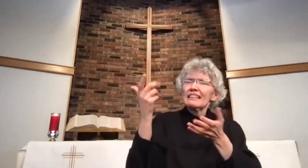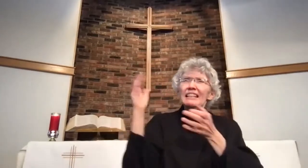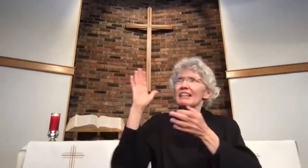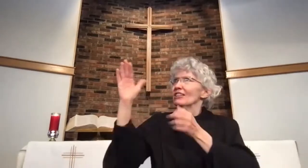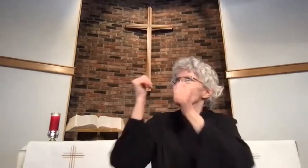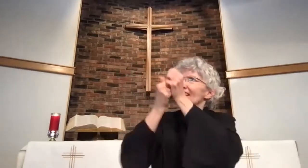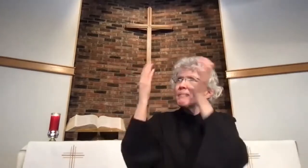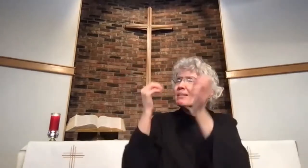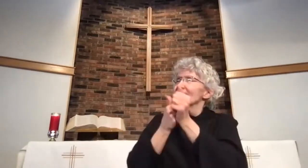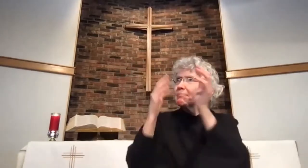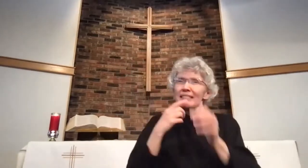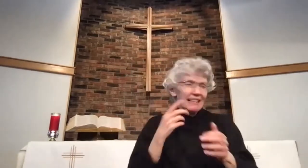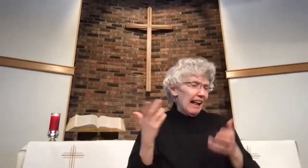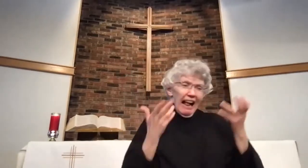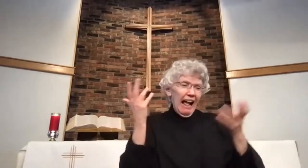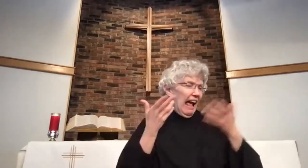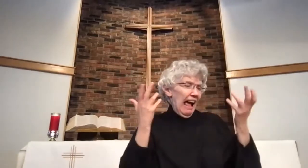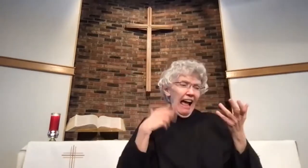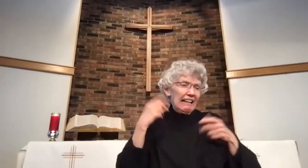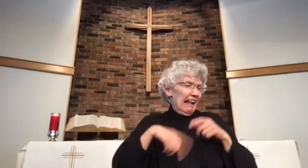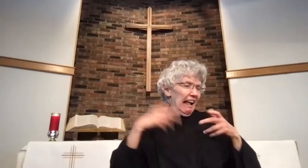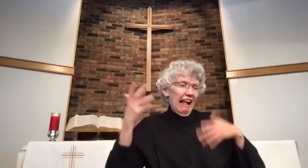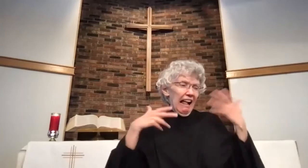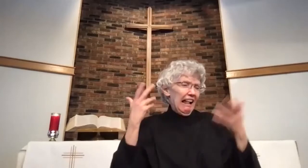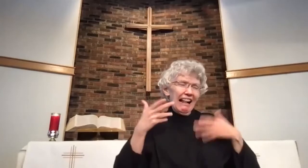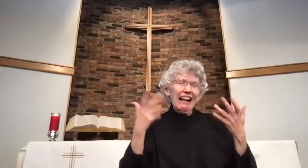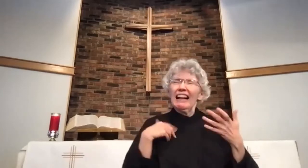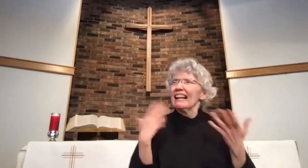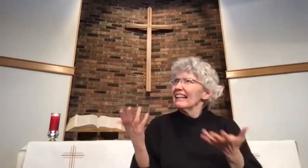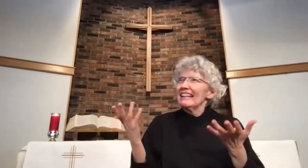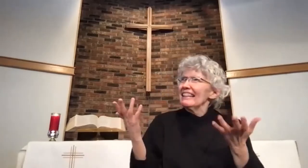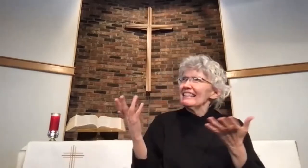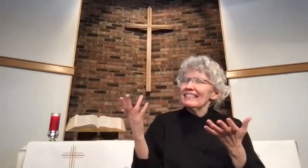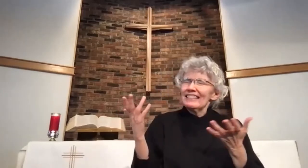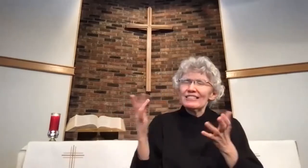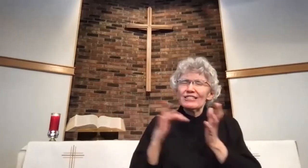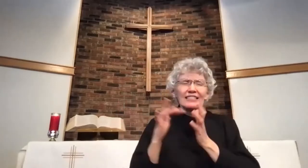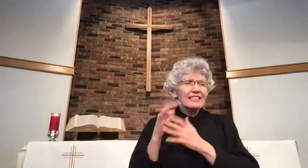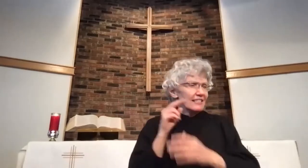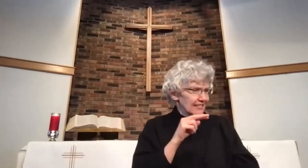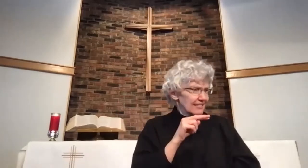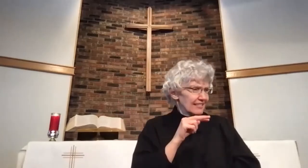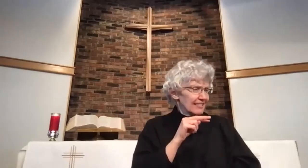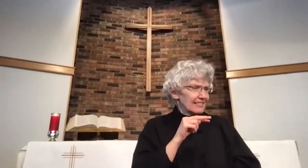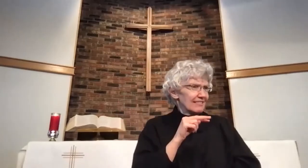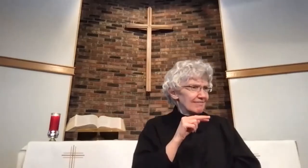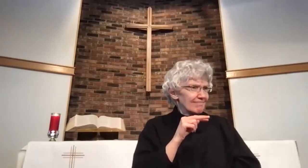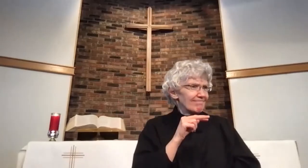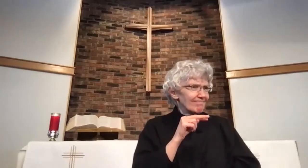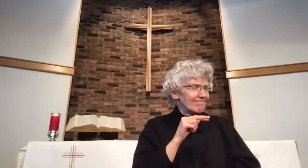at the mouth. It tortures him and rarely leaves him alone. I begged your disciples to throw it out, but they couldn't."